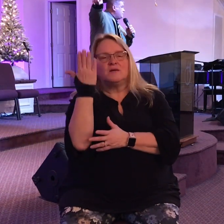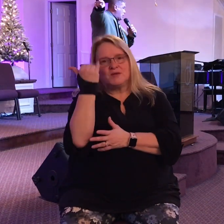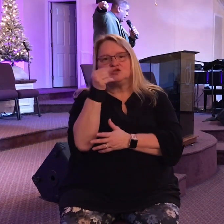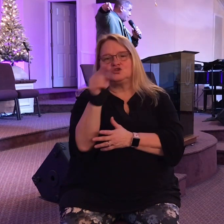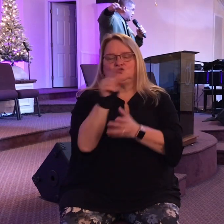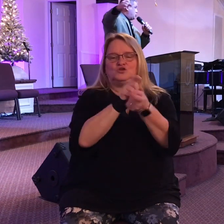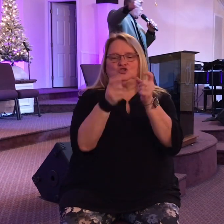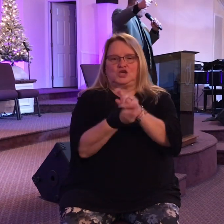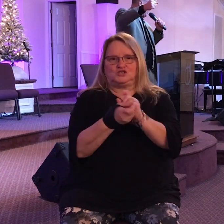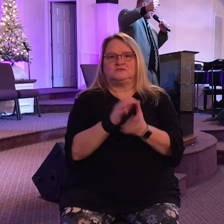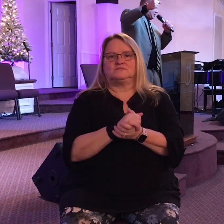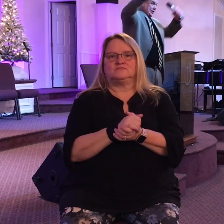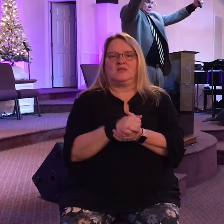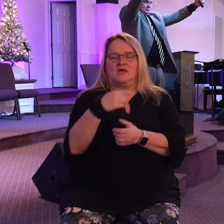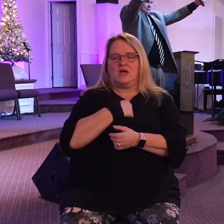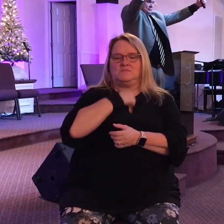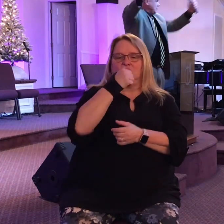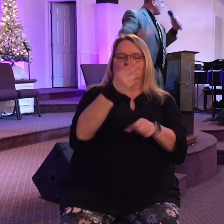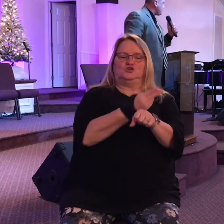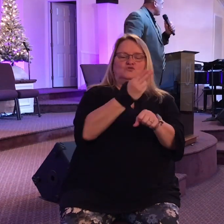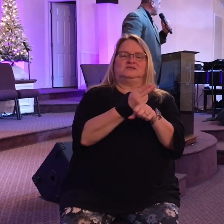sign at a football game that says John 3:16.